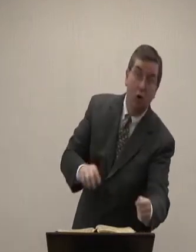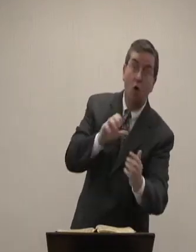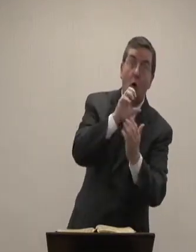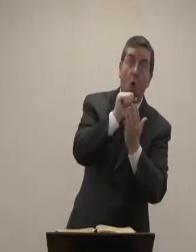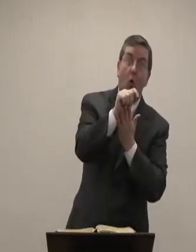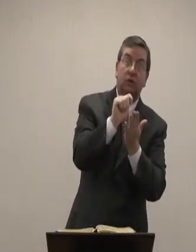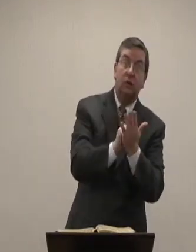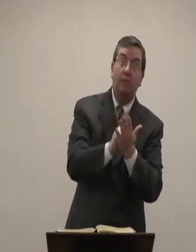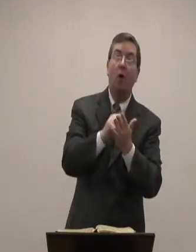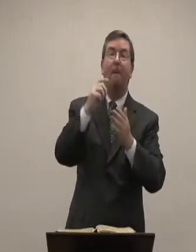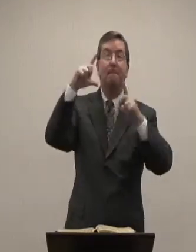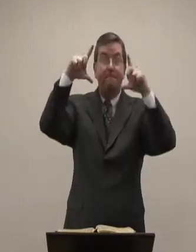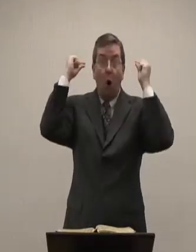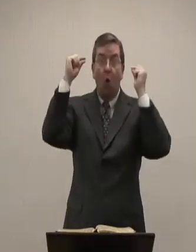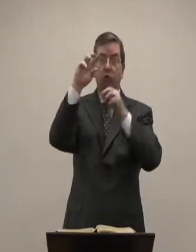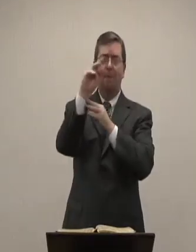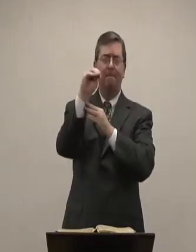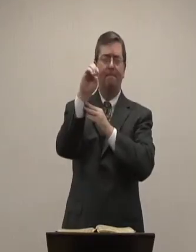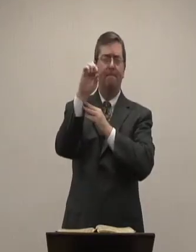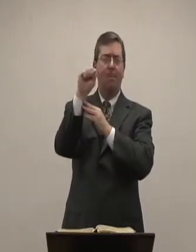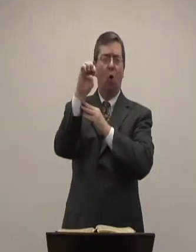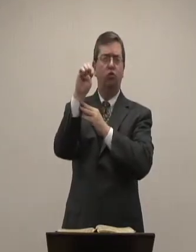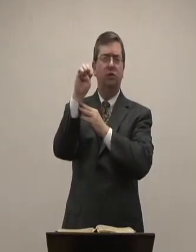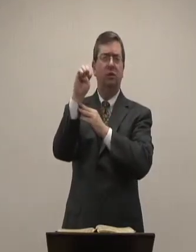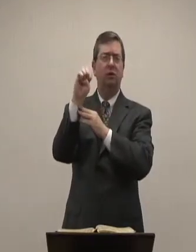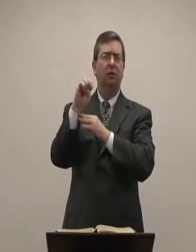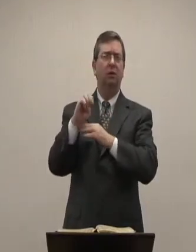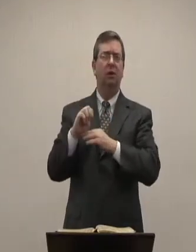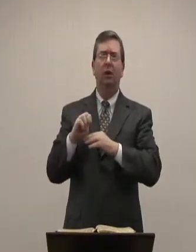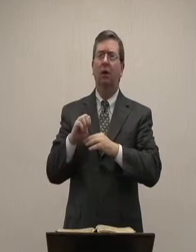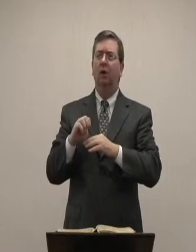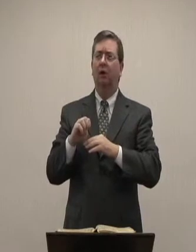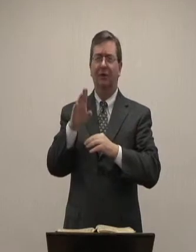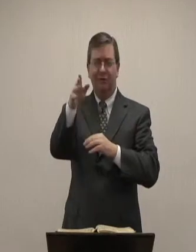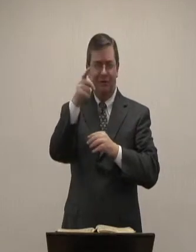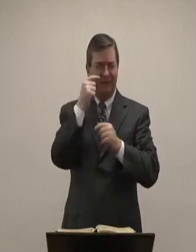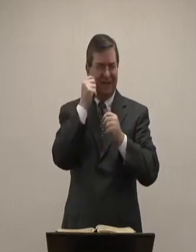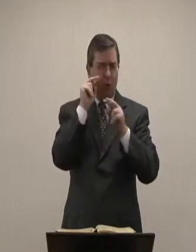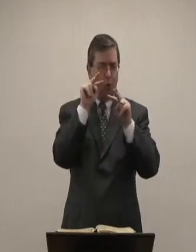The Bible in the Old Testament, it speaks of Moses.